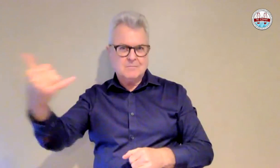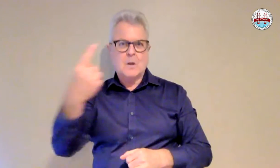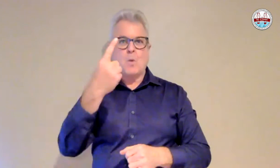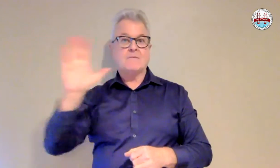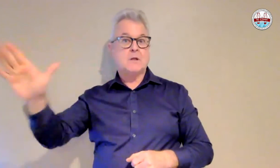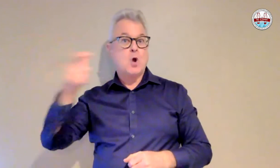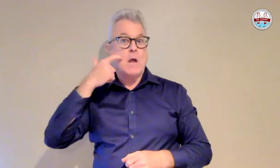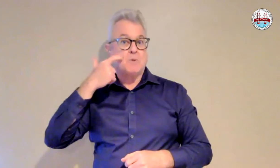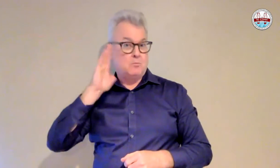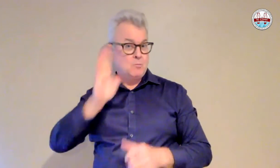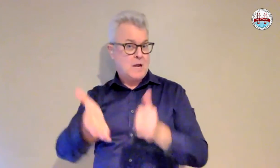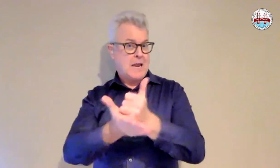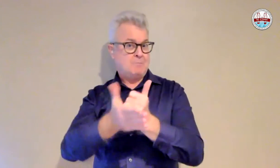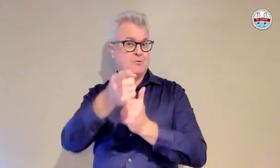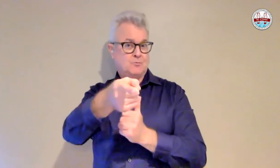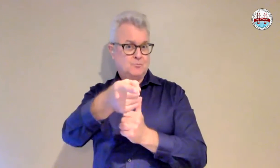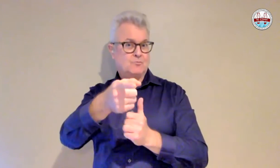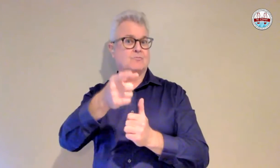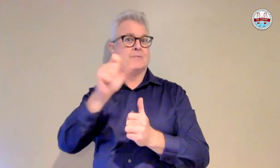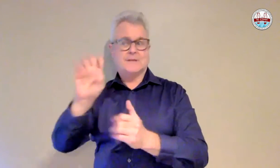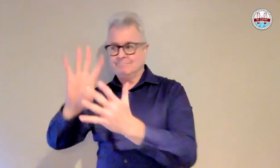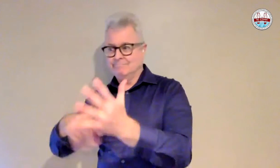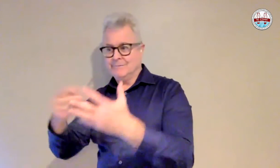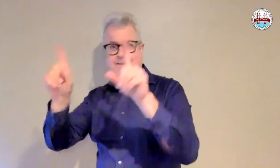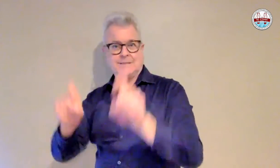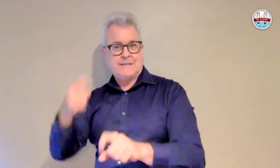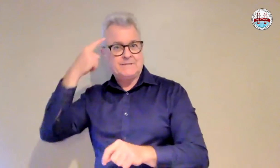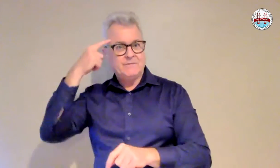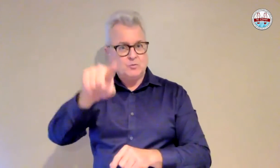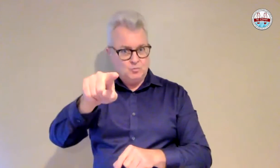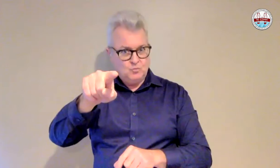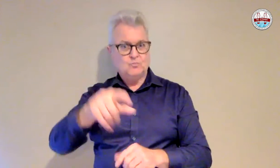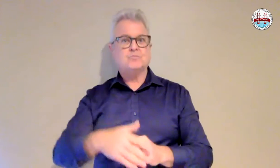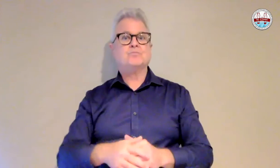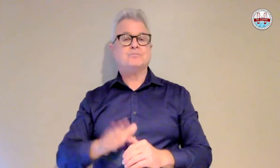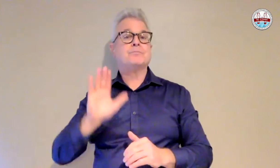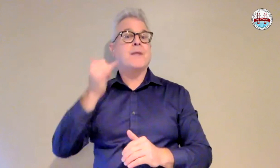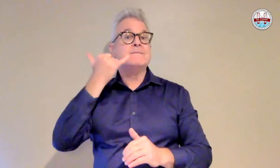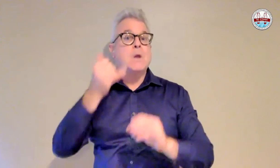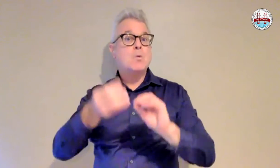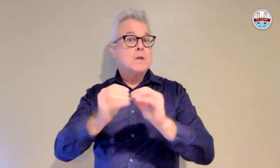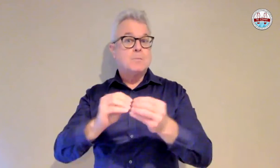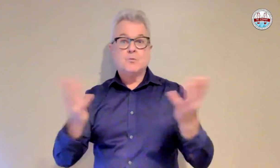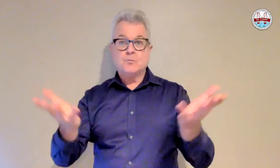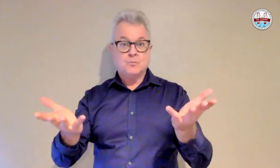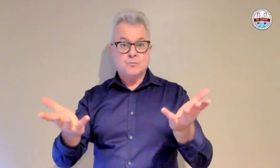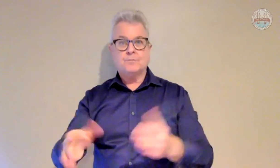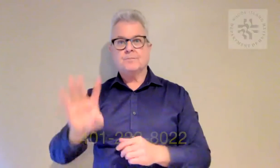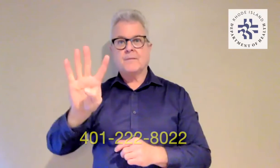their hotline, and their phone number, where when you call, they'll have an operator on standby that'll help you make a reservation. And